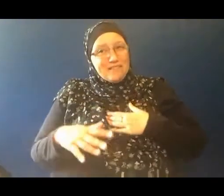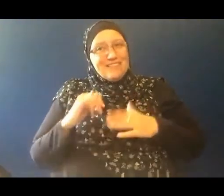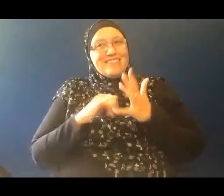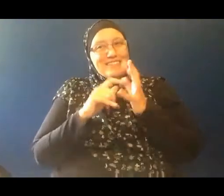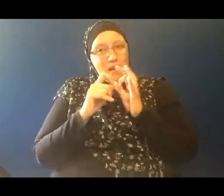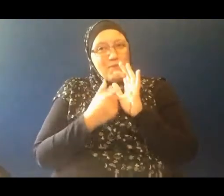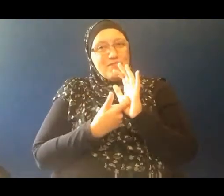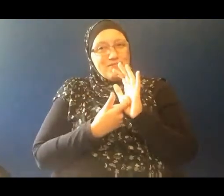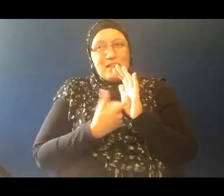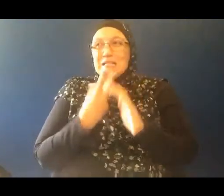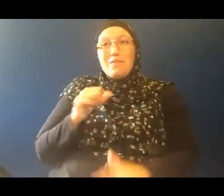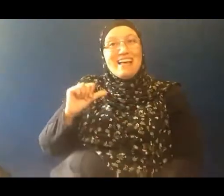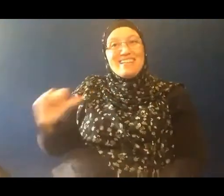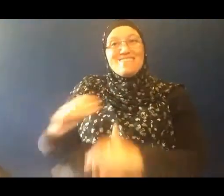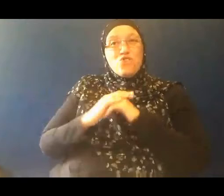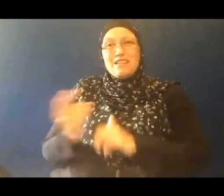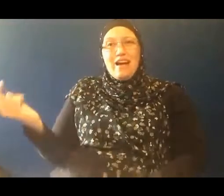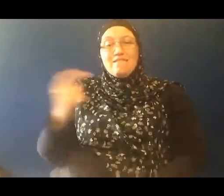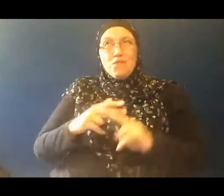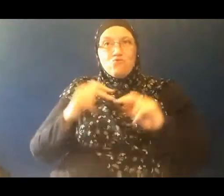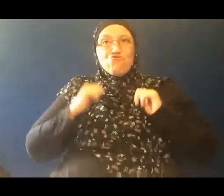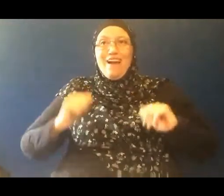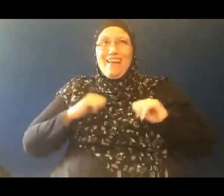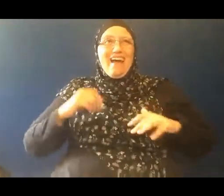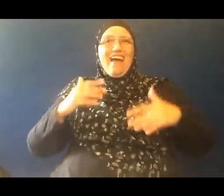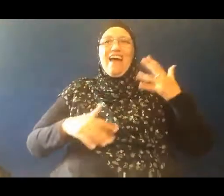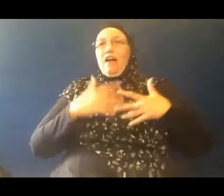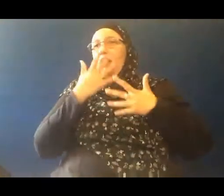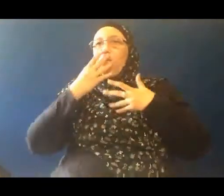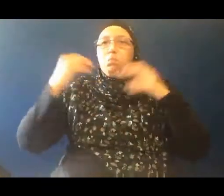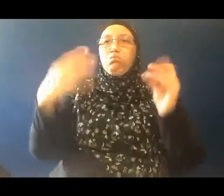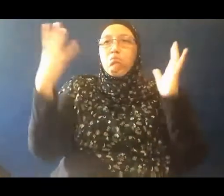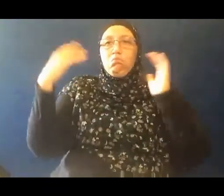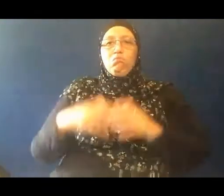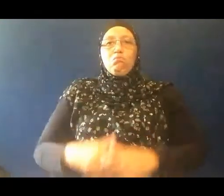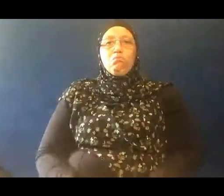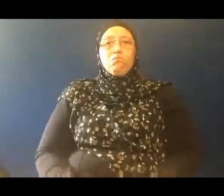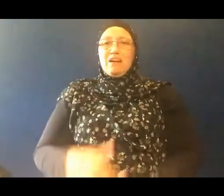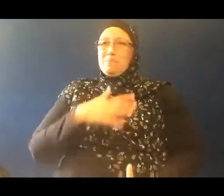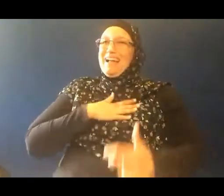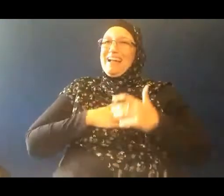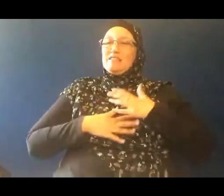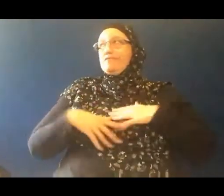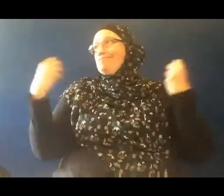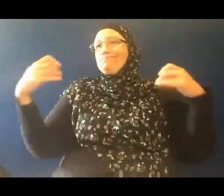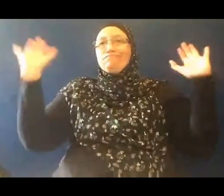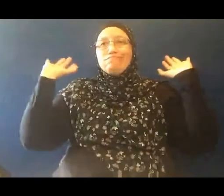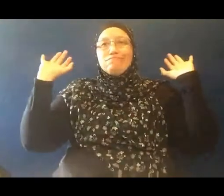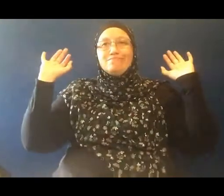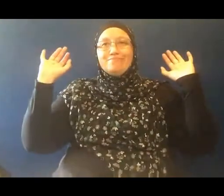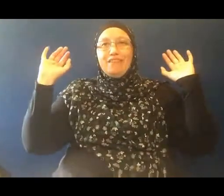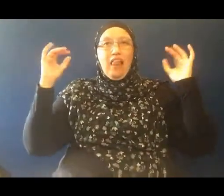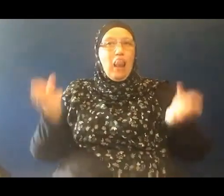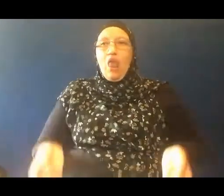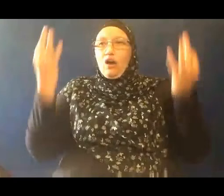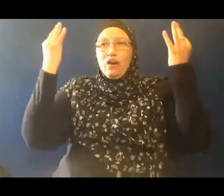as well, but they gave up. They lost when they lost their patience. So what, for example, Harun Shokat